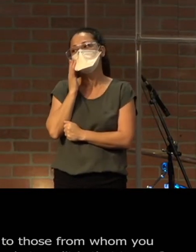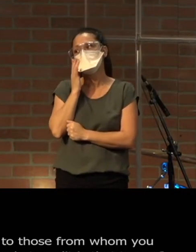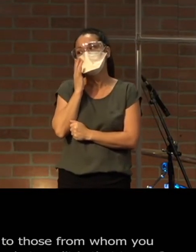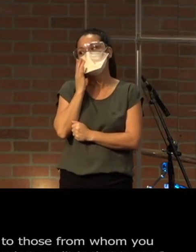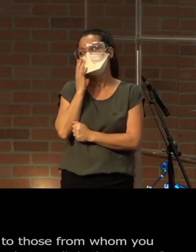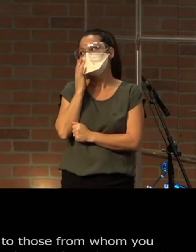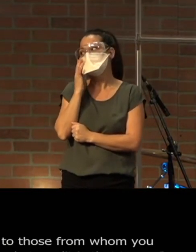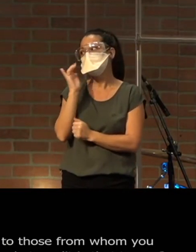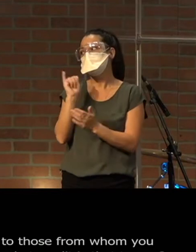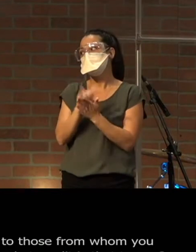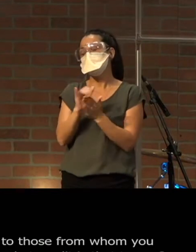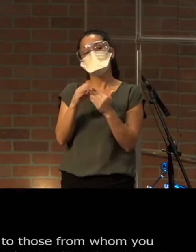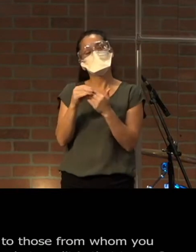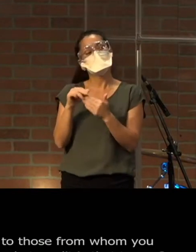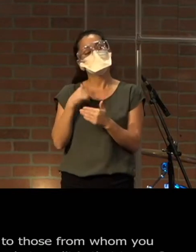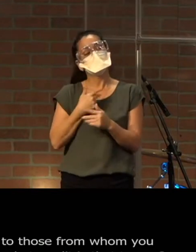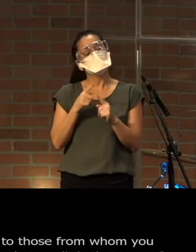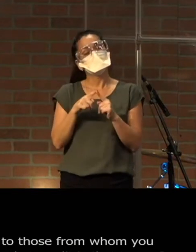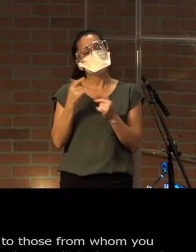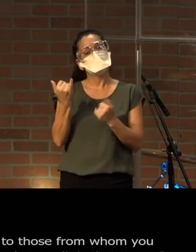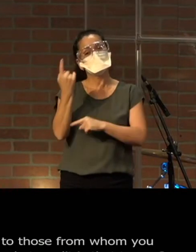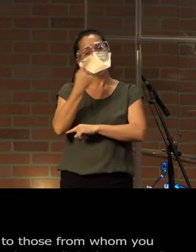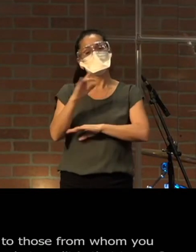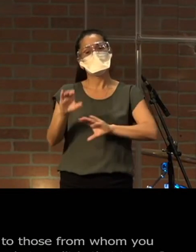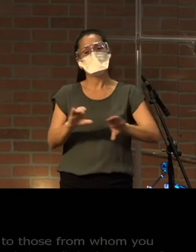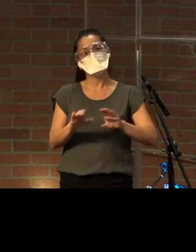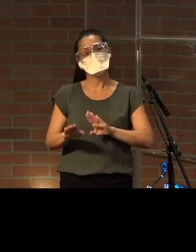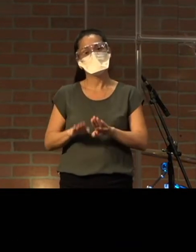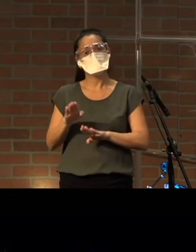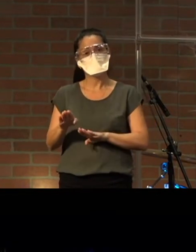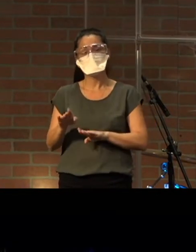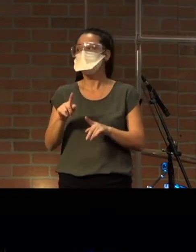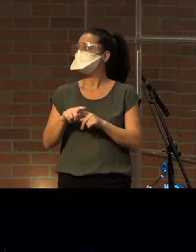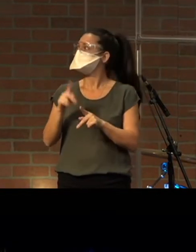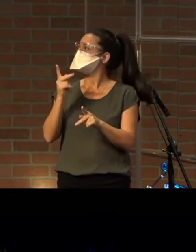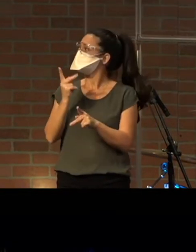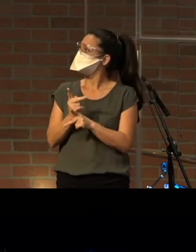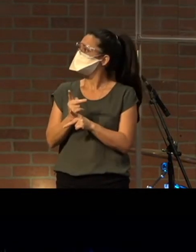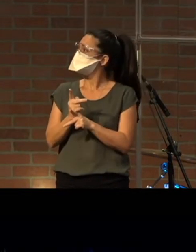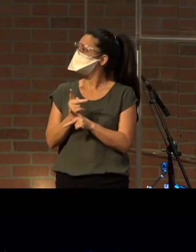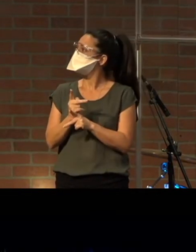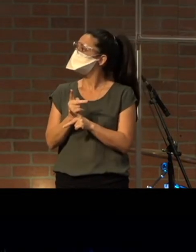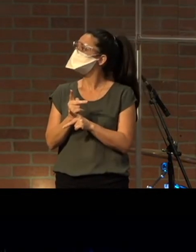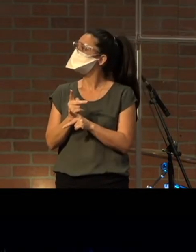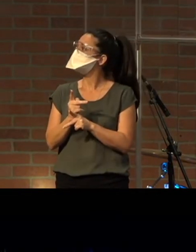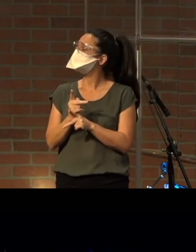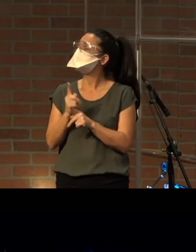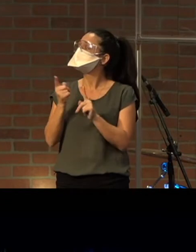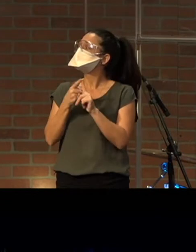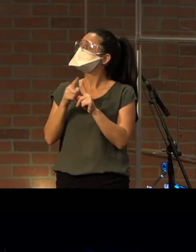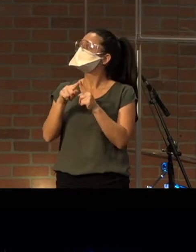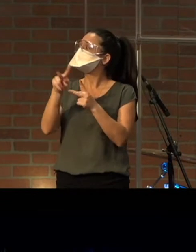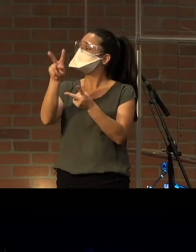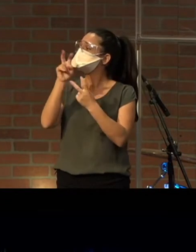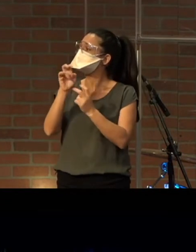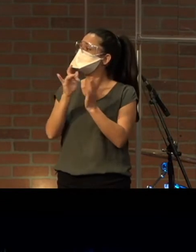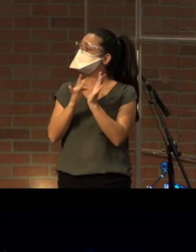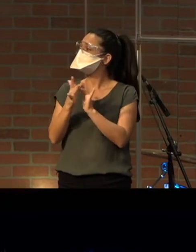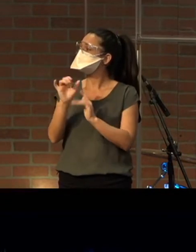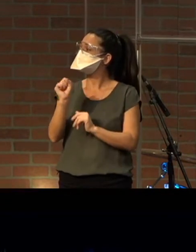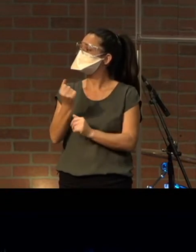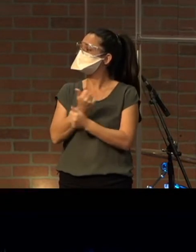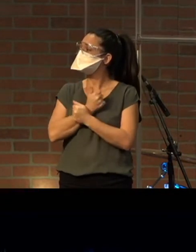And so that leads us to today's action step, which is two parts. And the first one is to receive Jesus' love. And